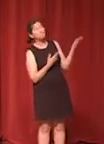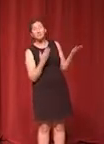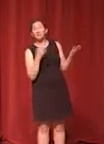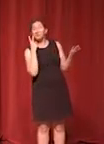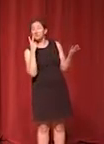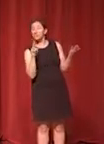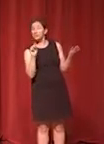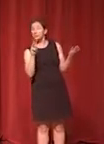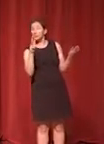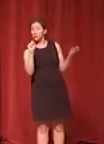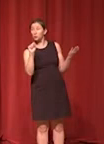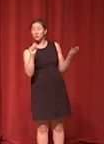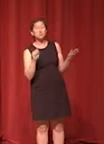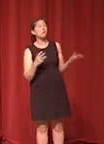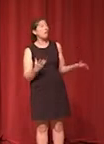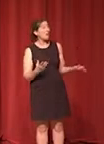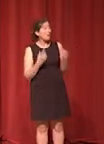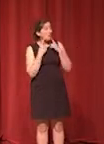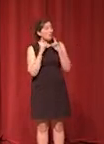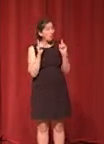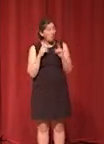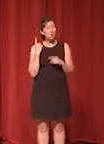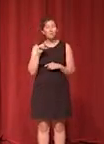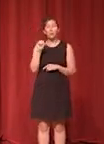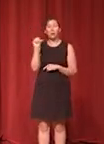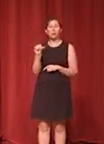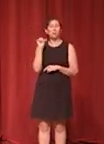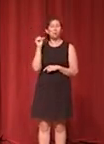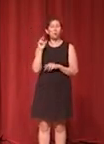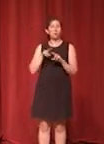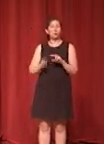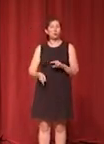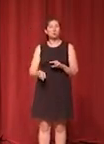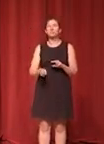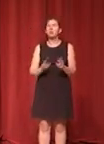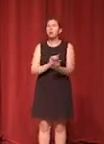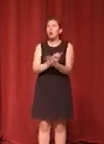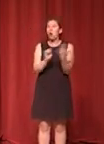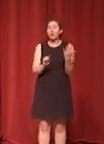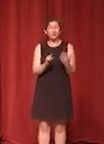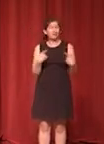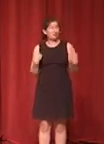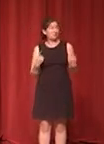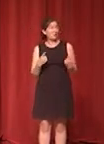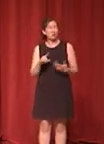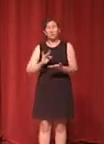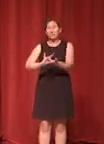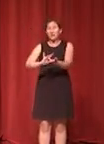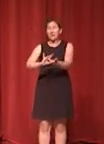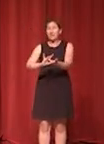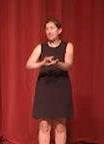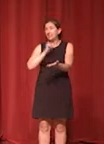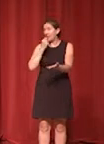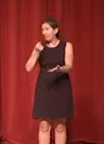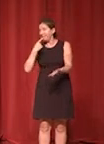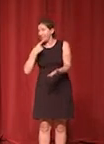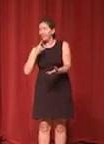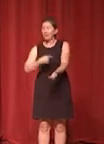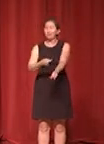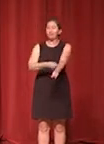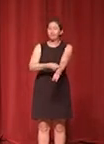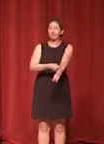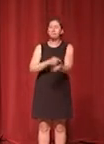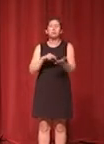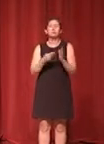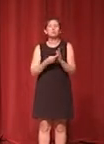lower amyloid? It does. It's another therapy. These are all through the veins, unfortunately, though. So again, these are medicines you'd have to go into a clinic